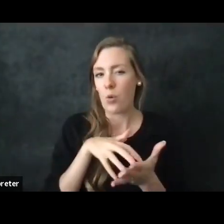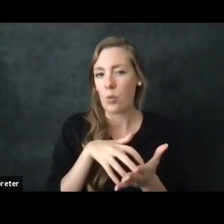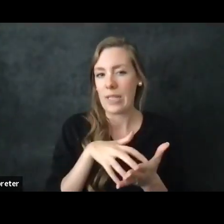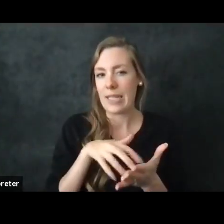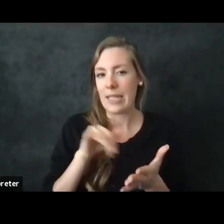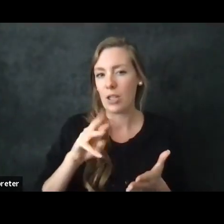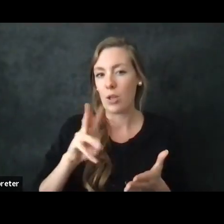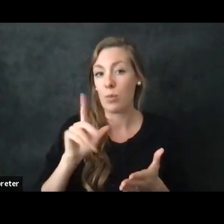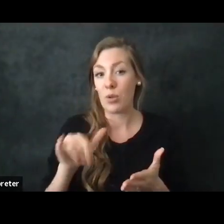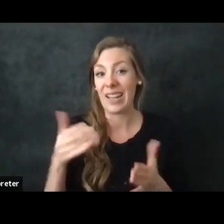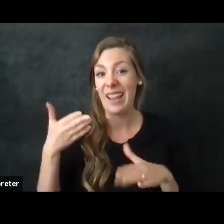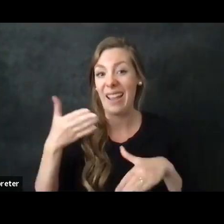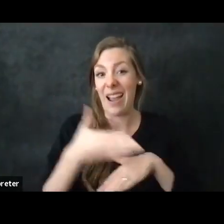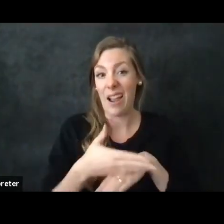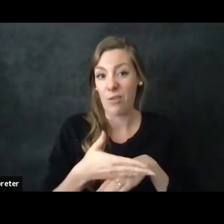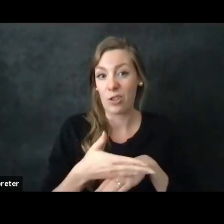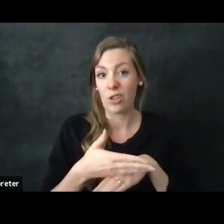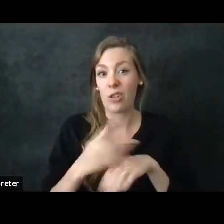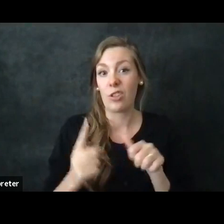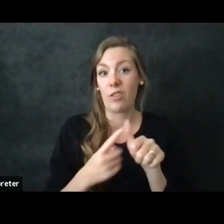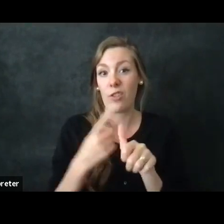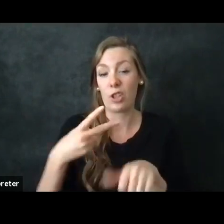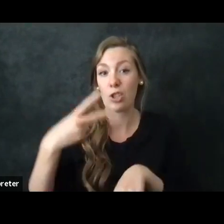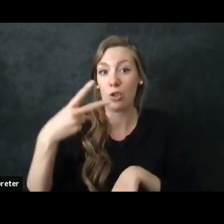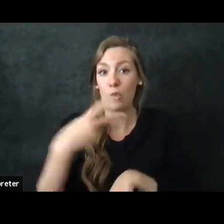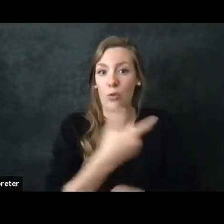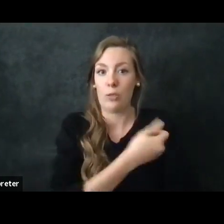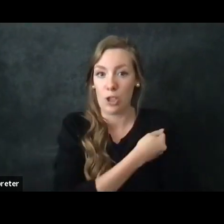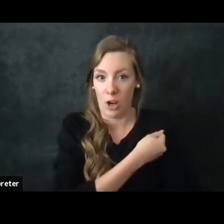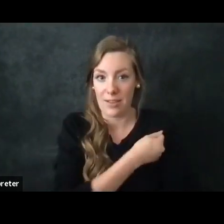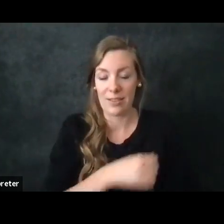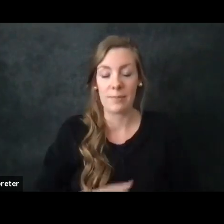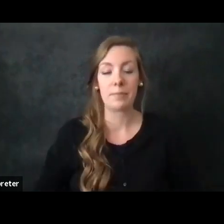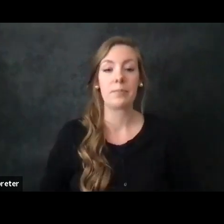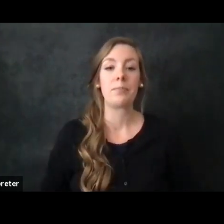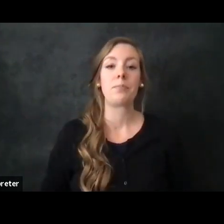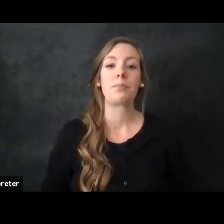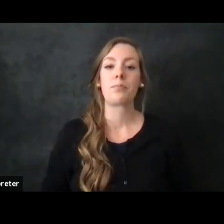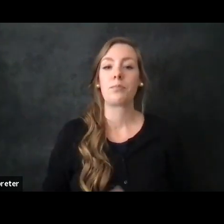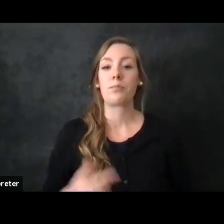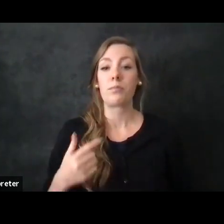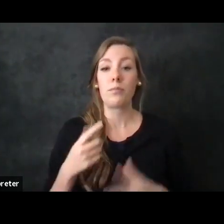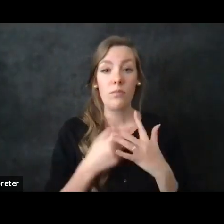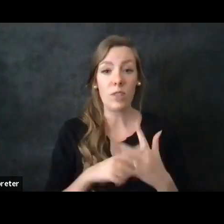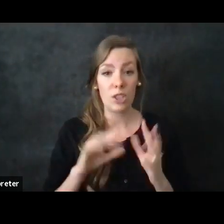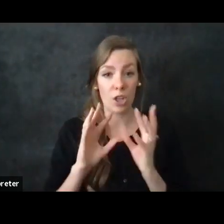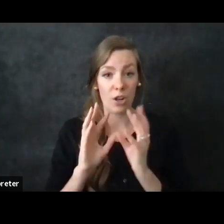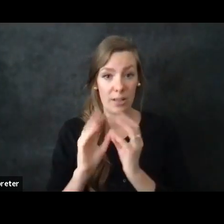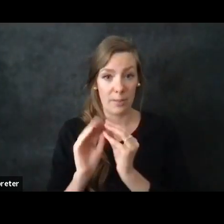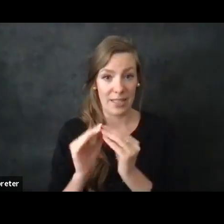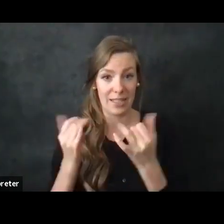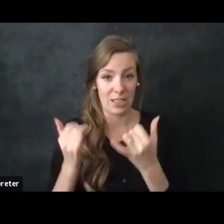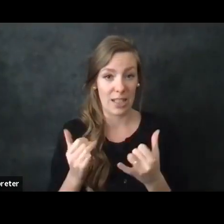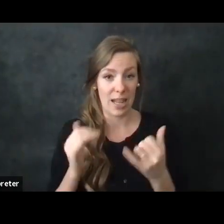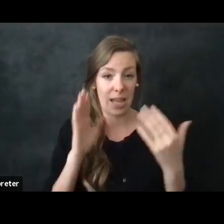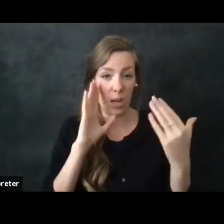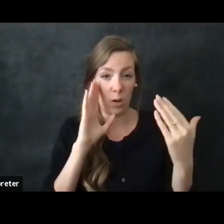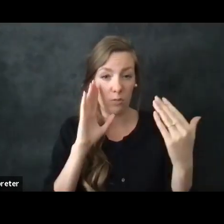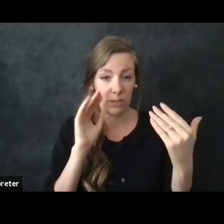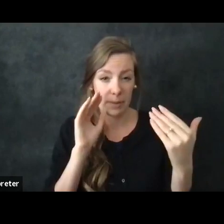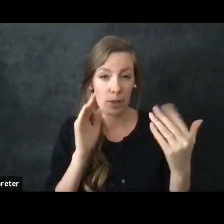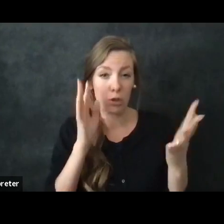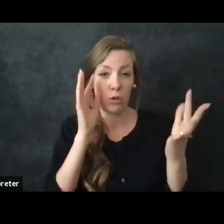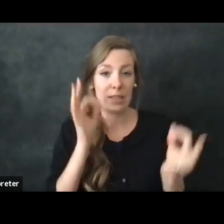rounds of shots. Advisors to the U.S. Centers for Disease Control and Prevention began meeting today and are expected to decide on whether to endorse